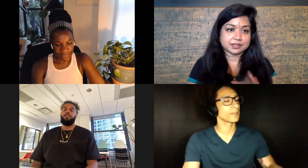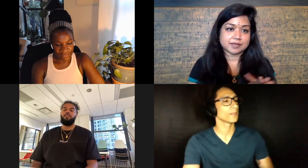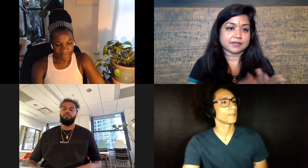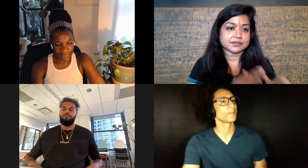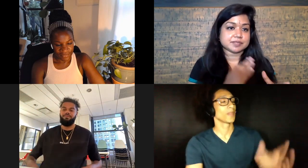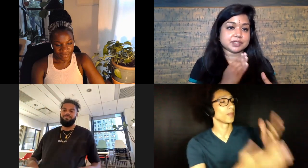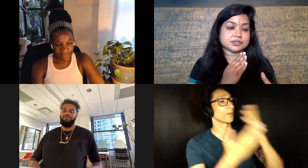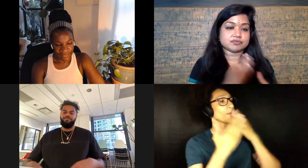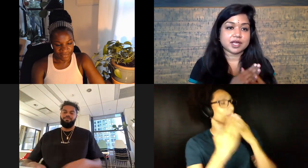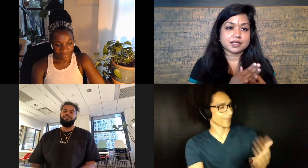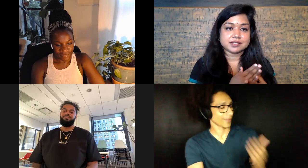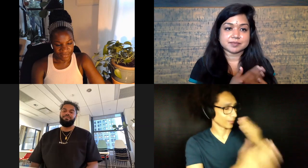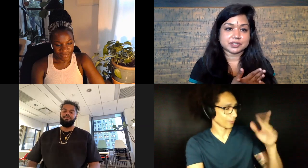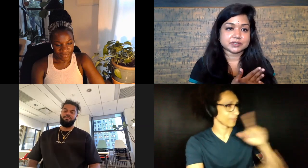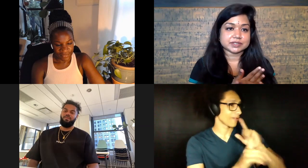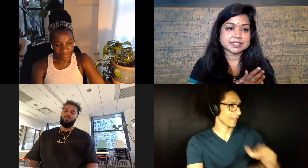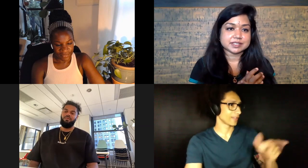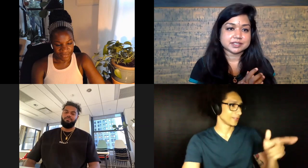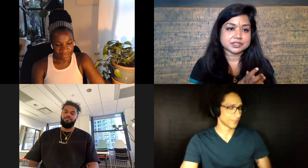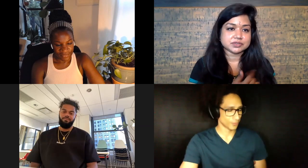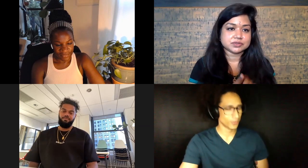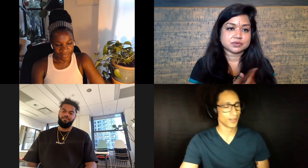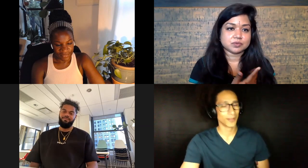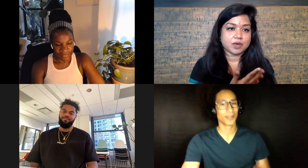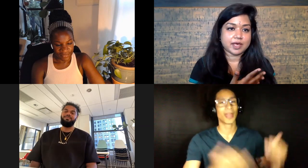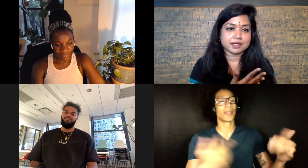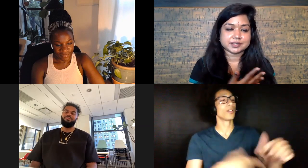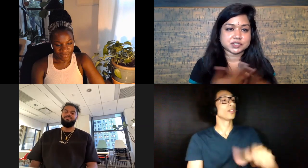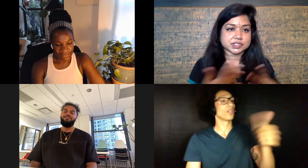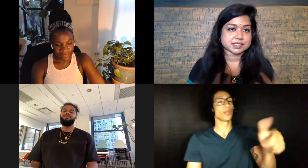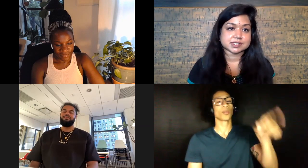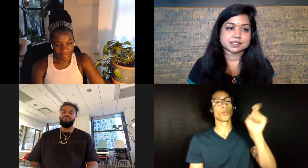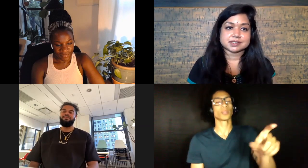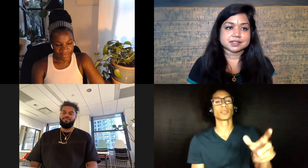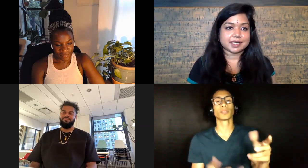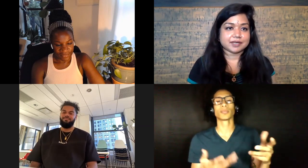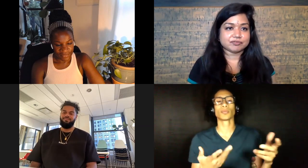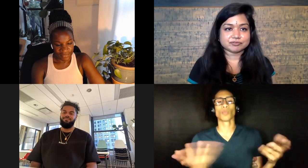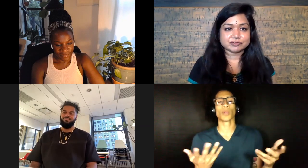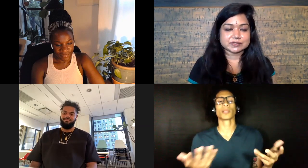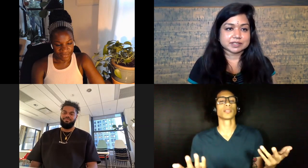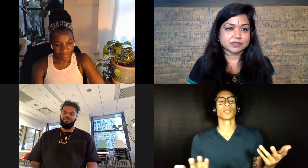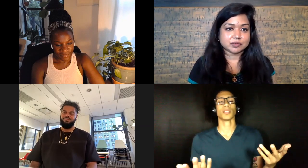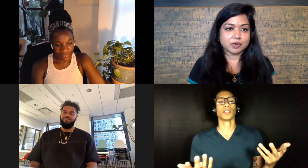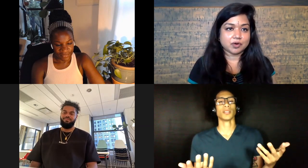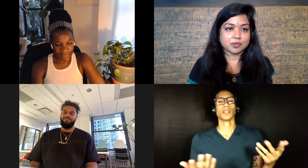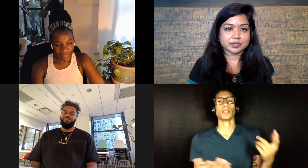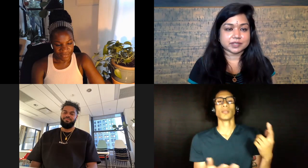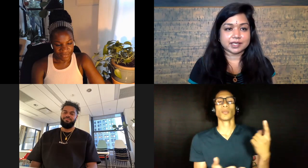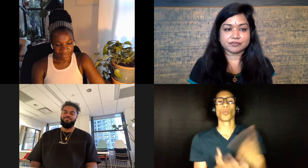like there's this Trinidadian like girl like who raps and like is like part of hip hop and is super into it, and